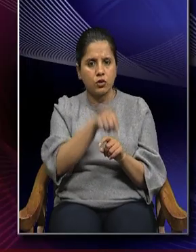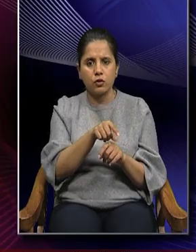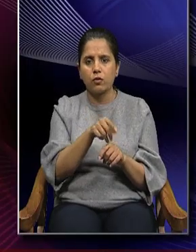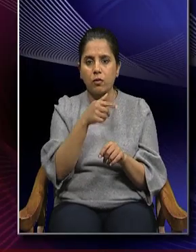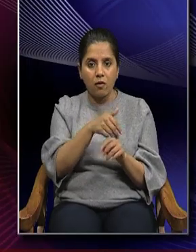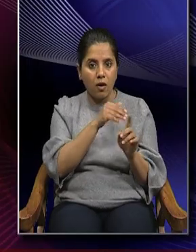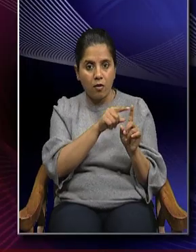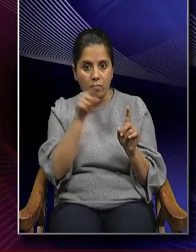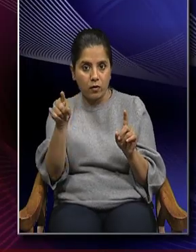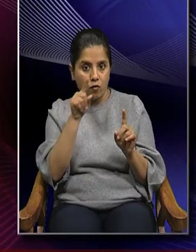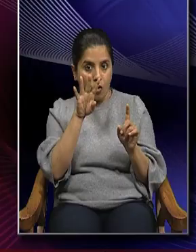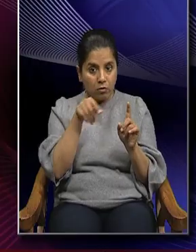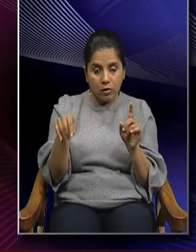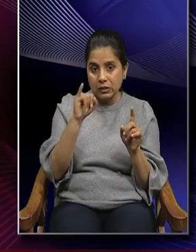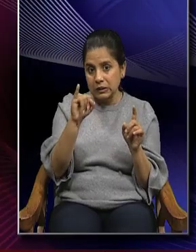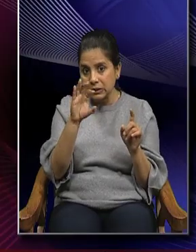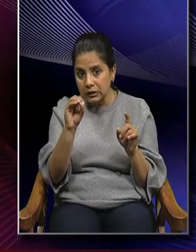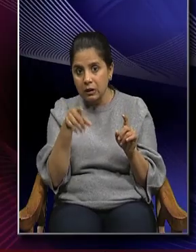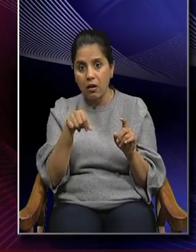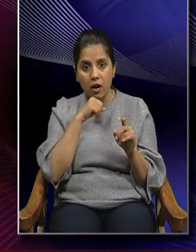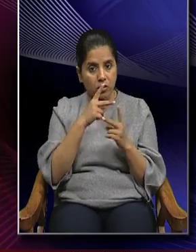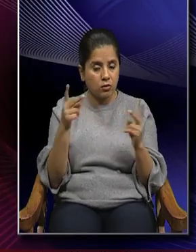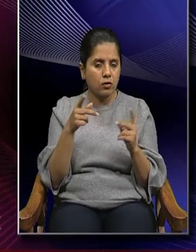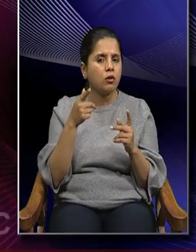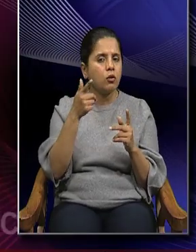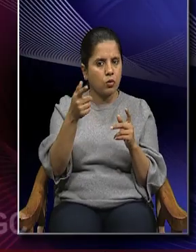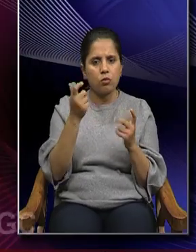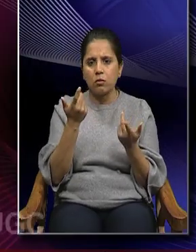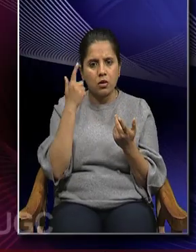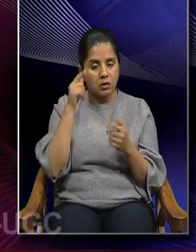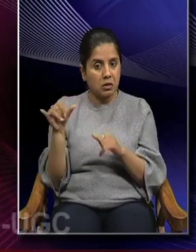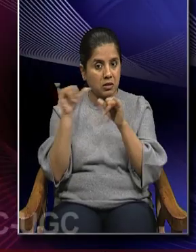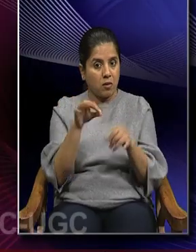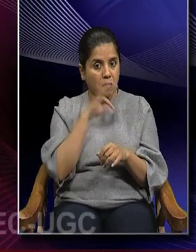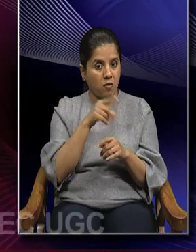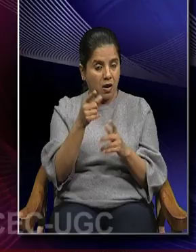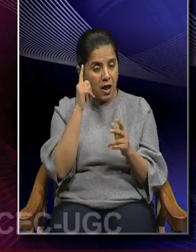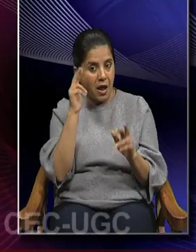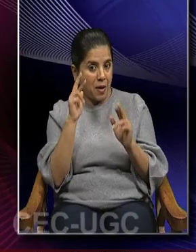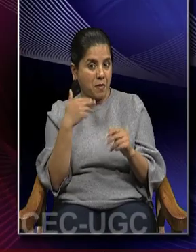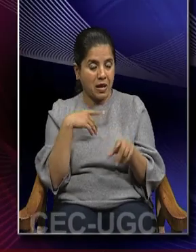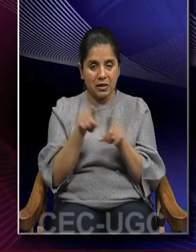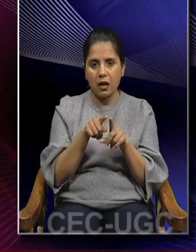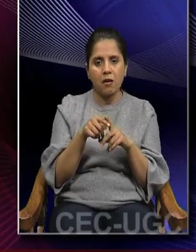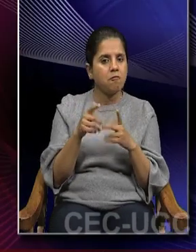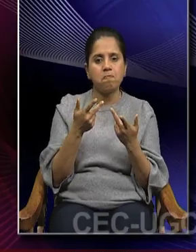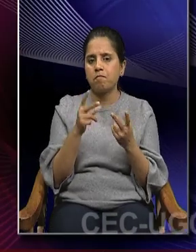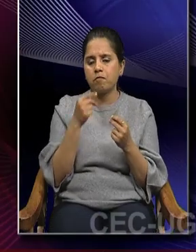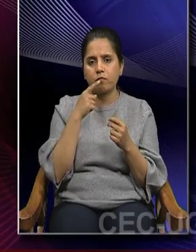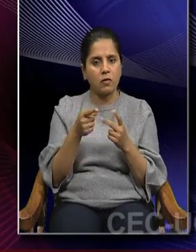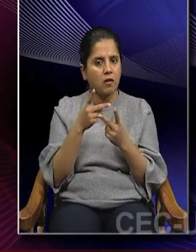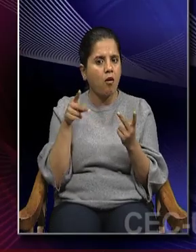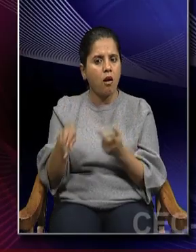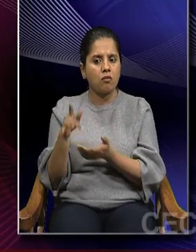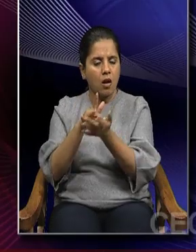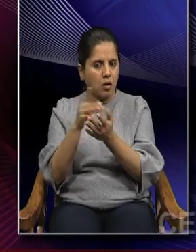instance 25 to 60. So, you cannot expect the same profit from a product at different